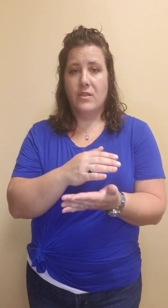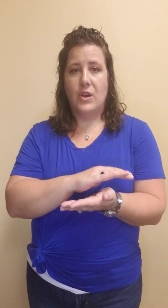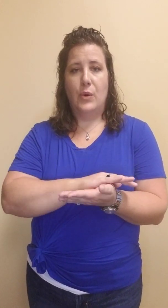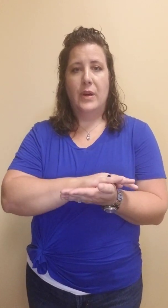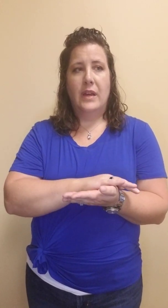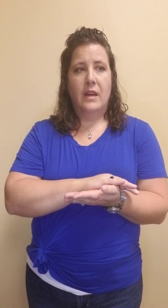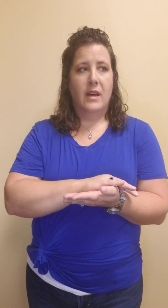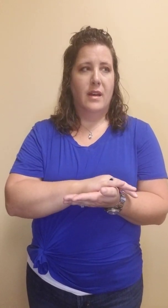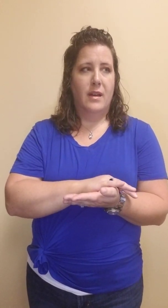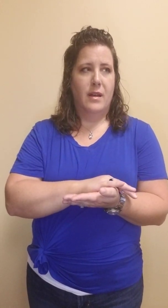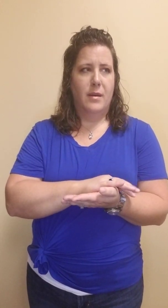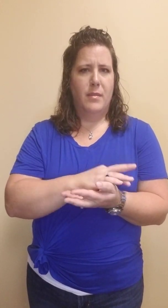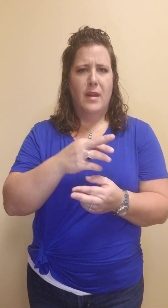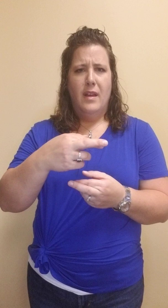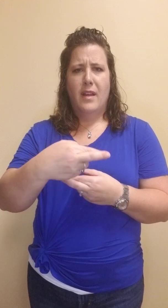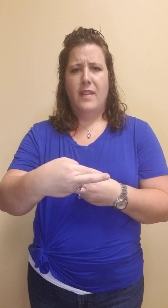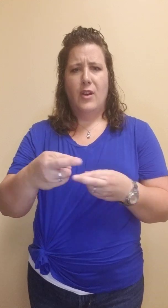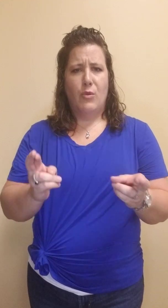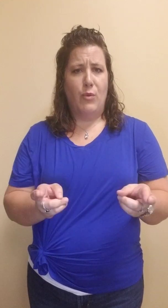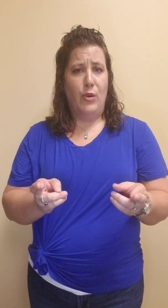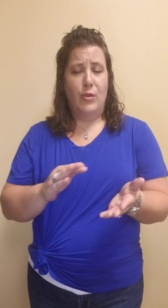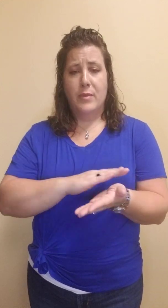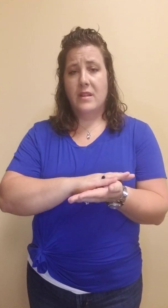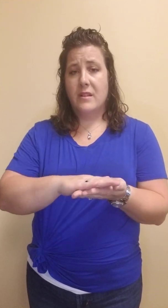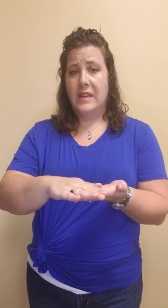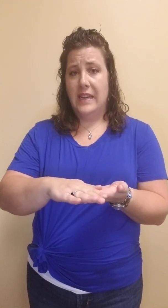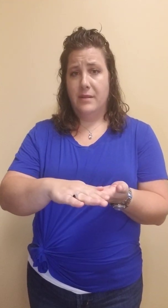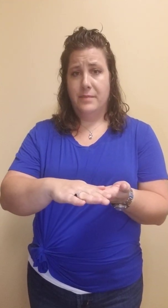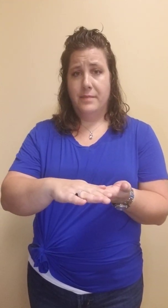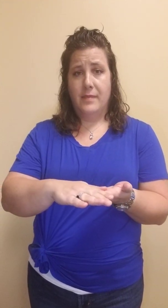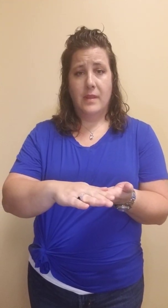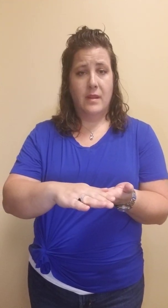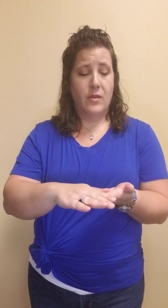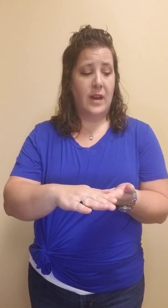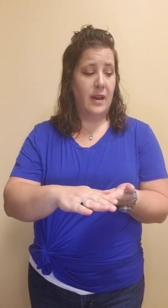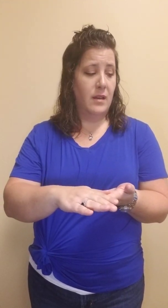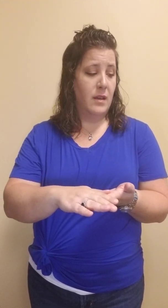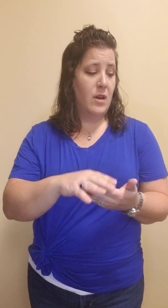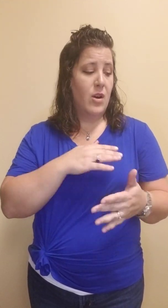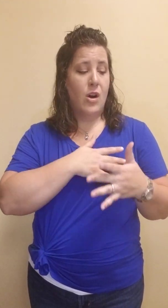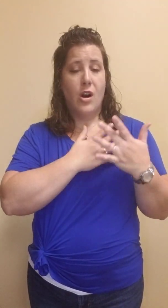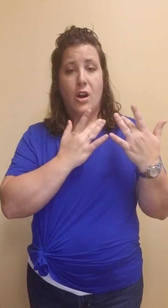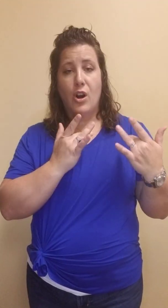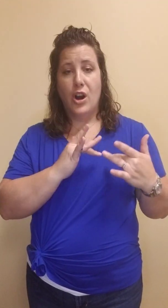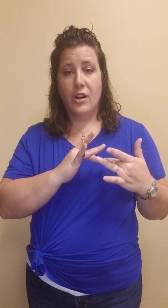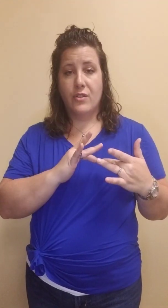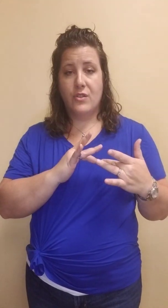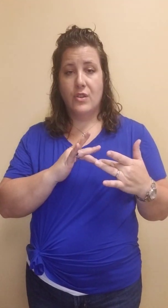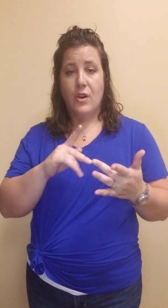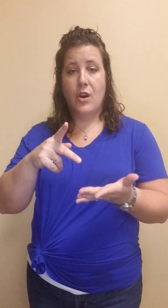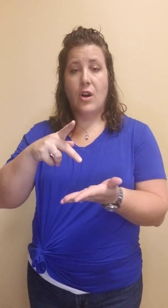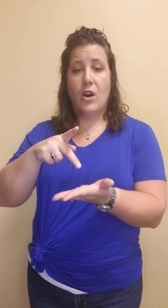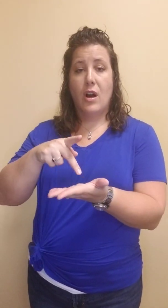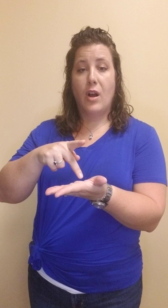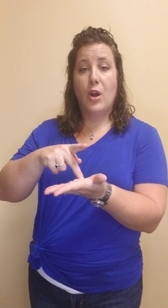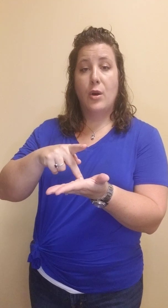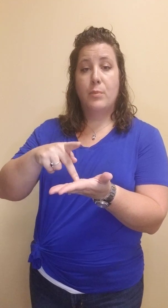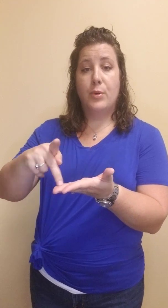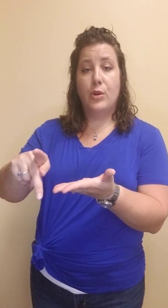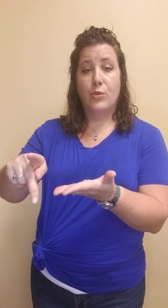So their room is clean, okay? Our hearts are